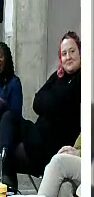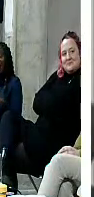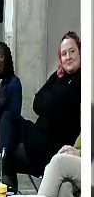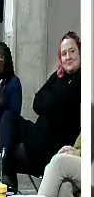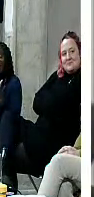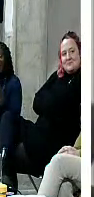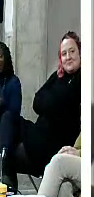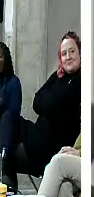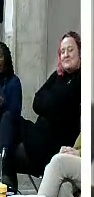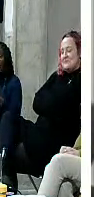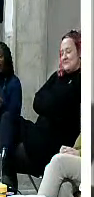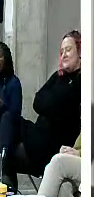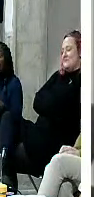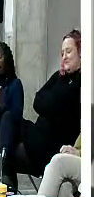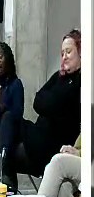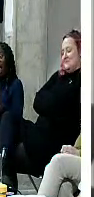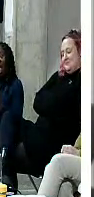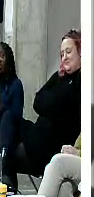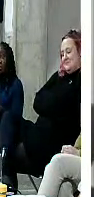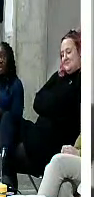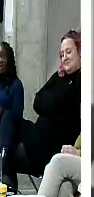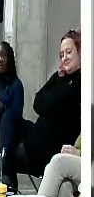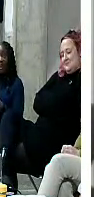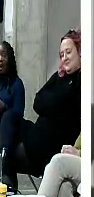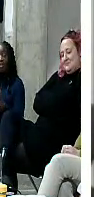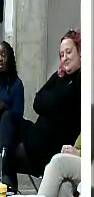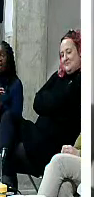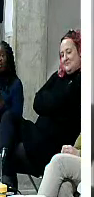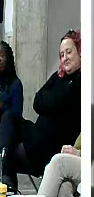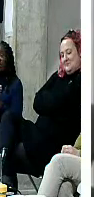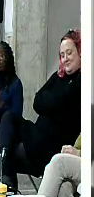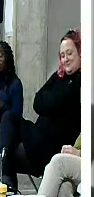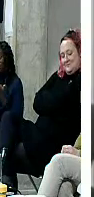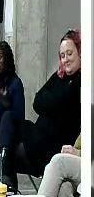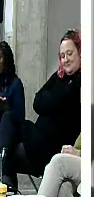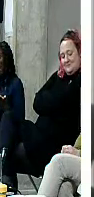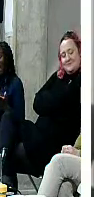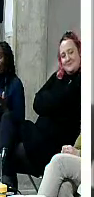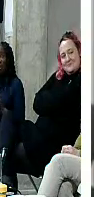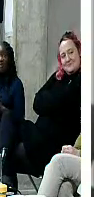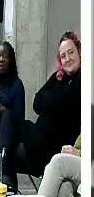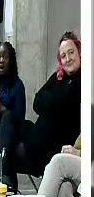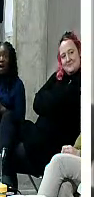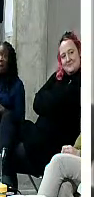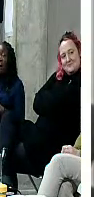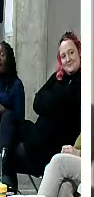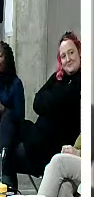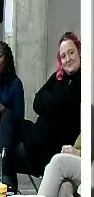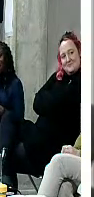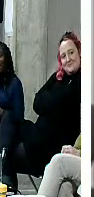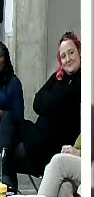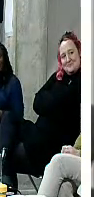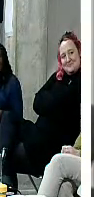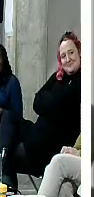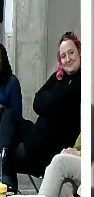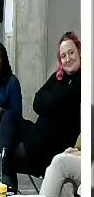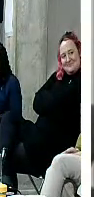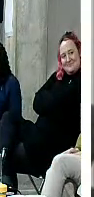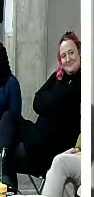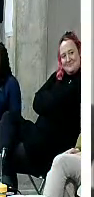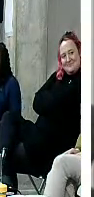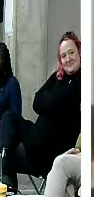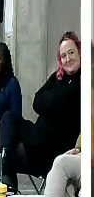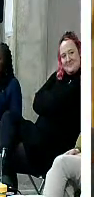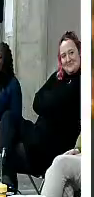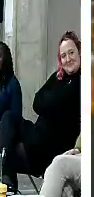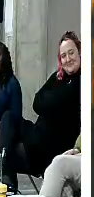were part of that conversation that aren't here today, so do check it out if you can. But yeah, thank you so much to you